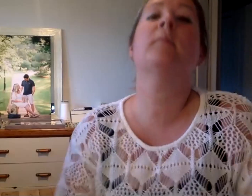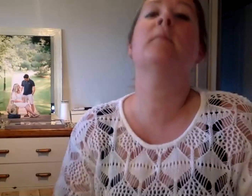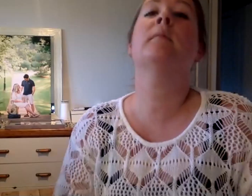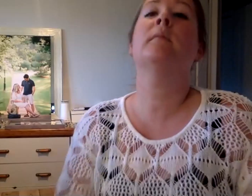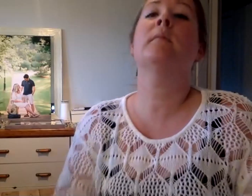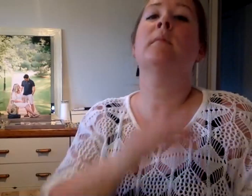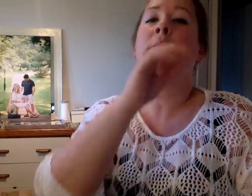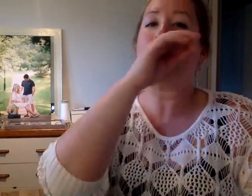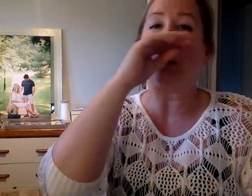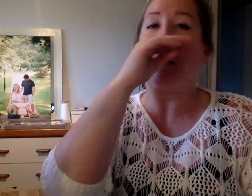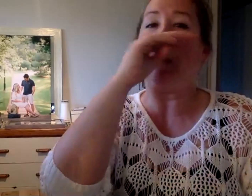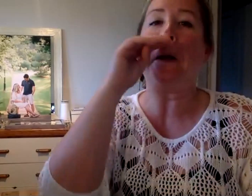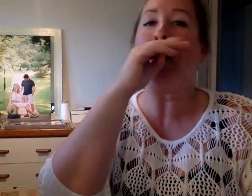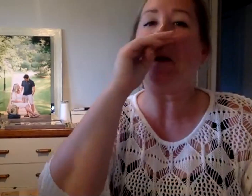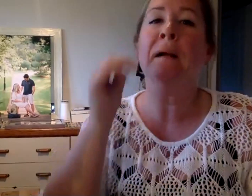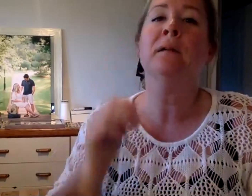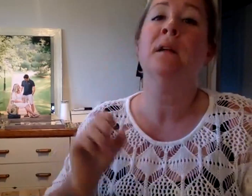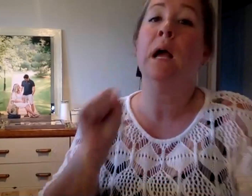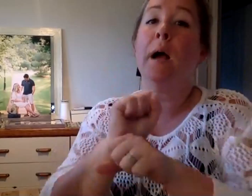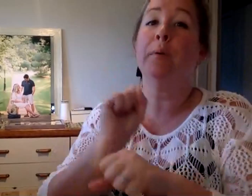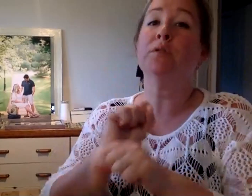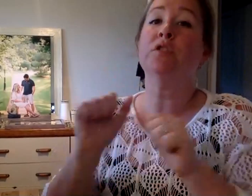wants to learn a language.